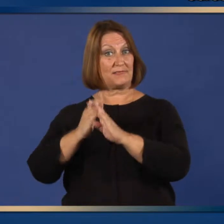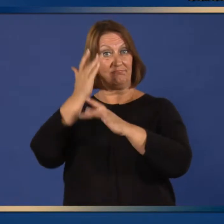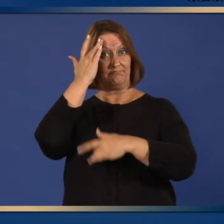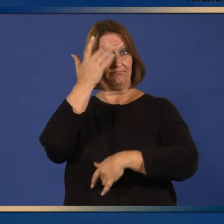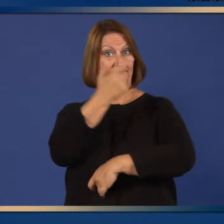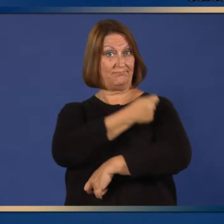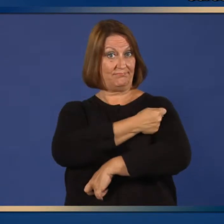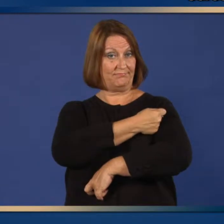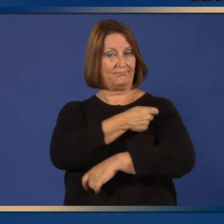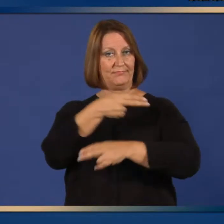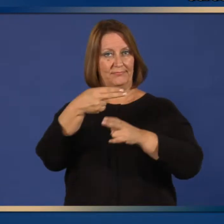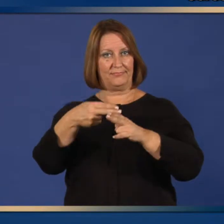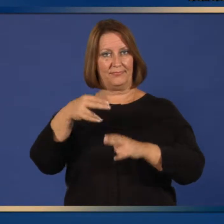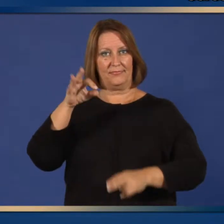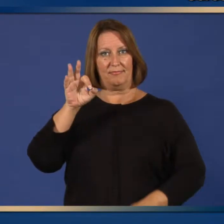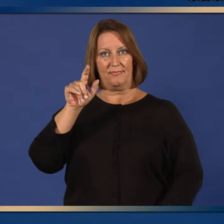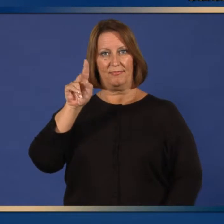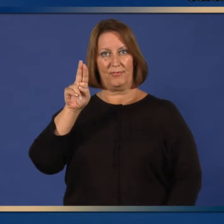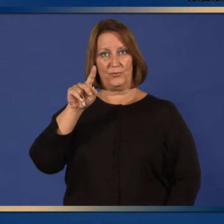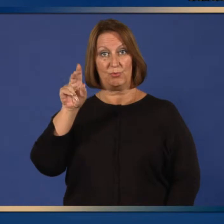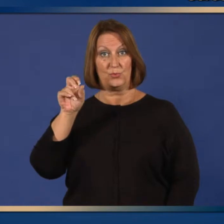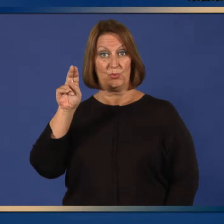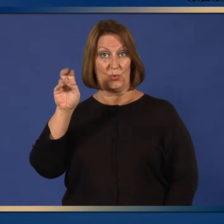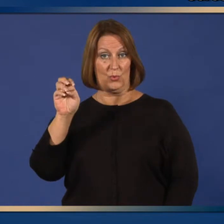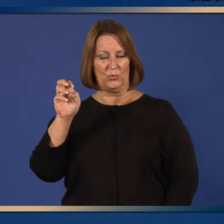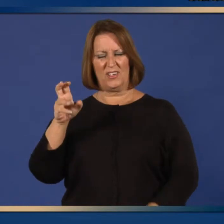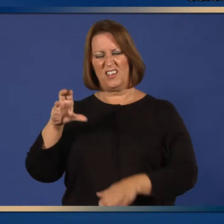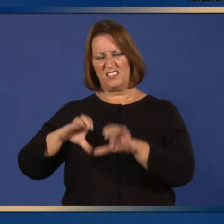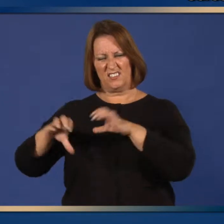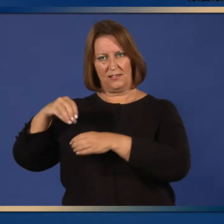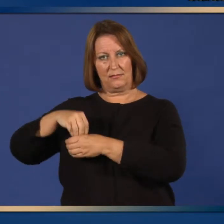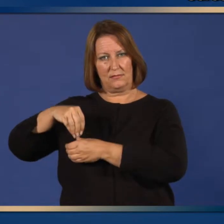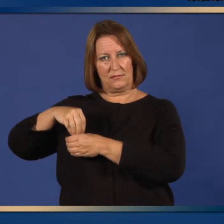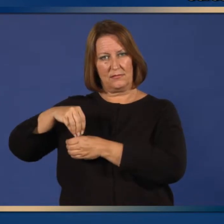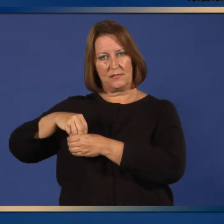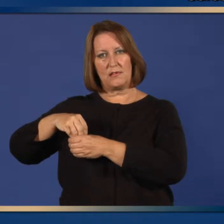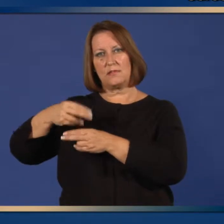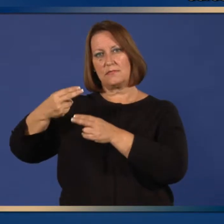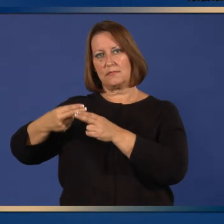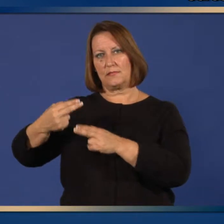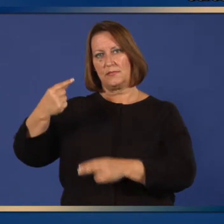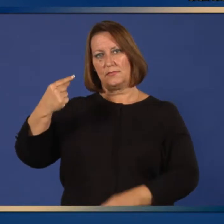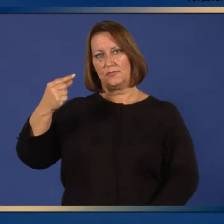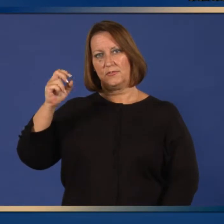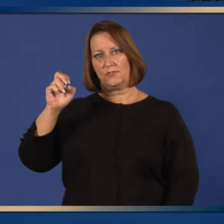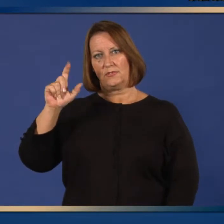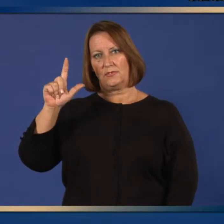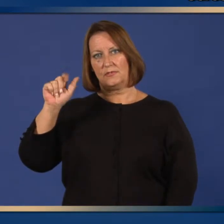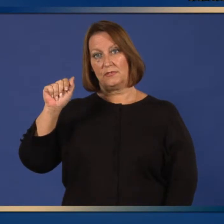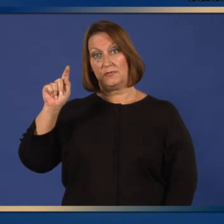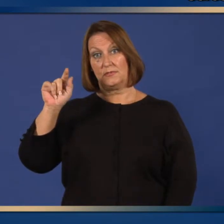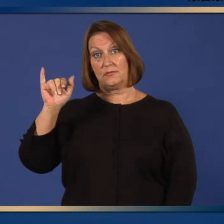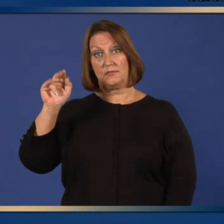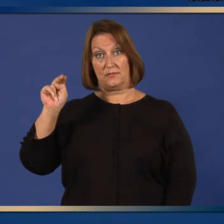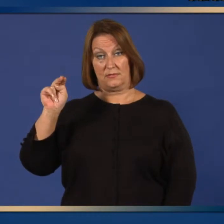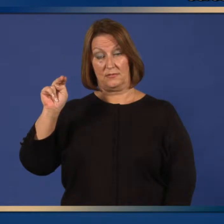Fluzone, or sanofi pasteur, contains gelatin as a